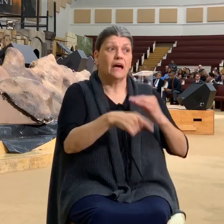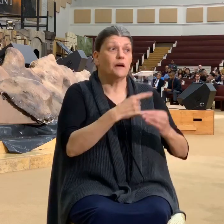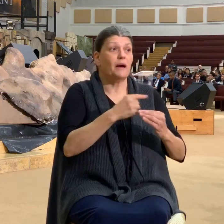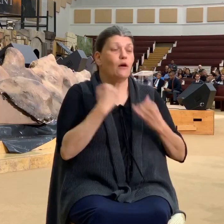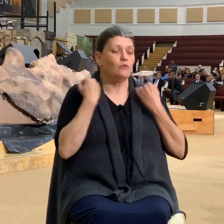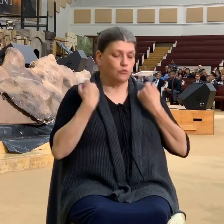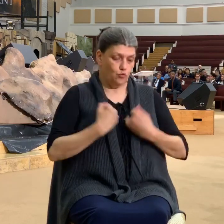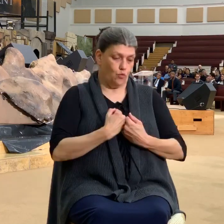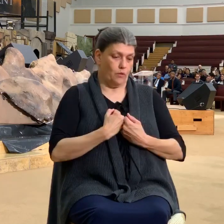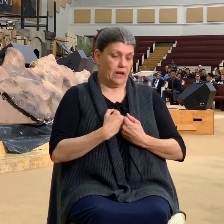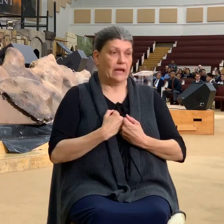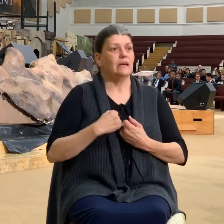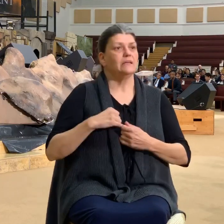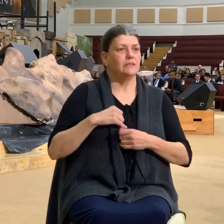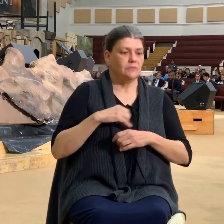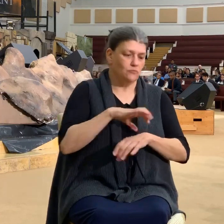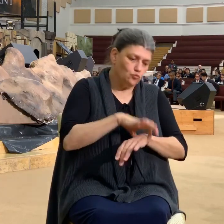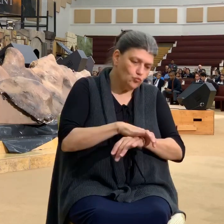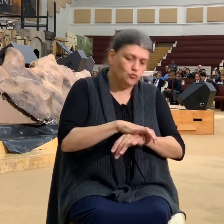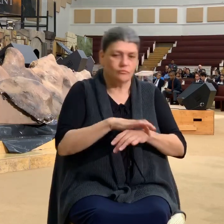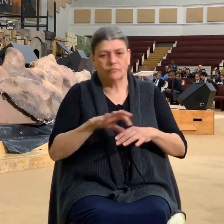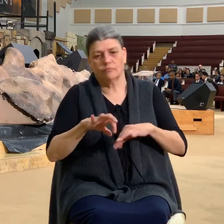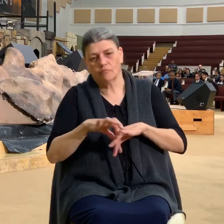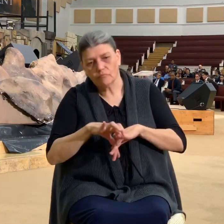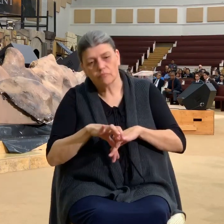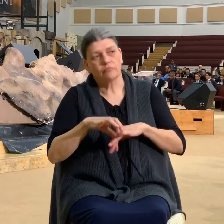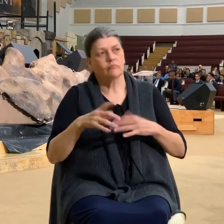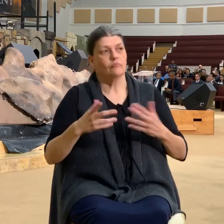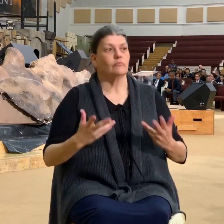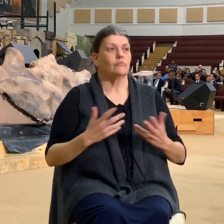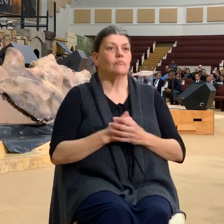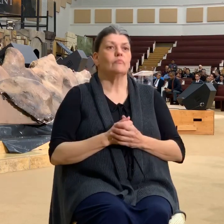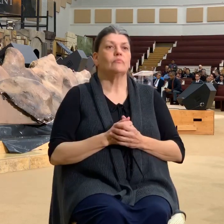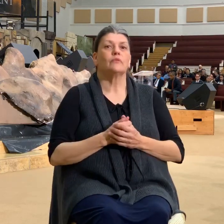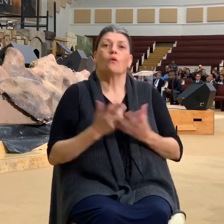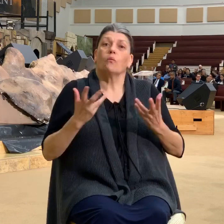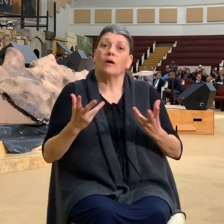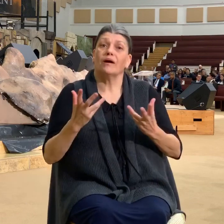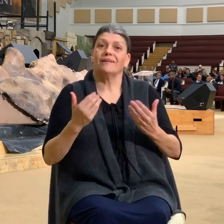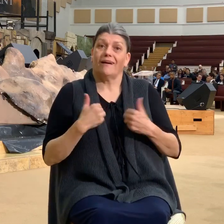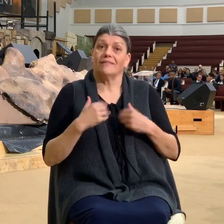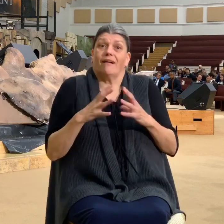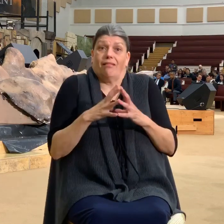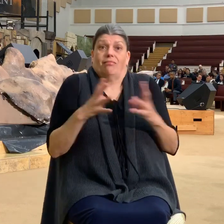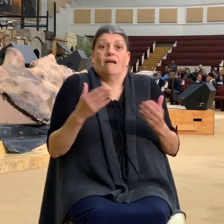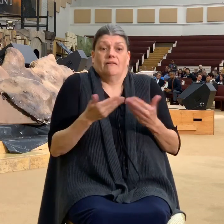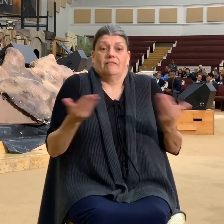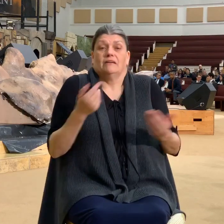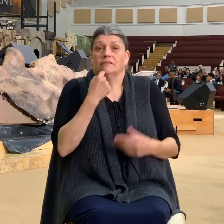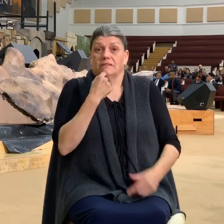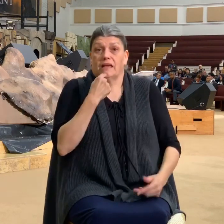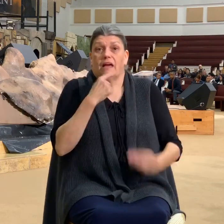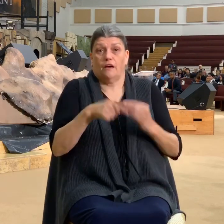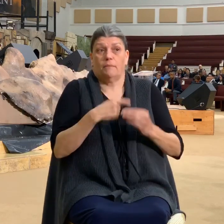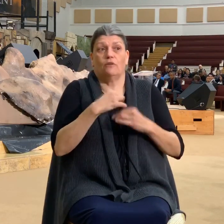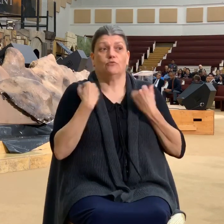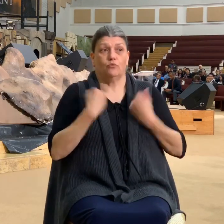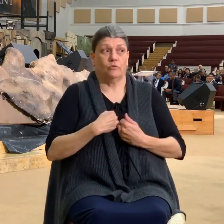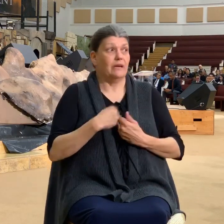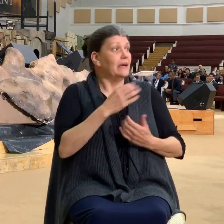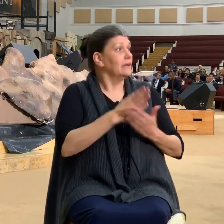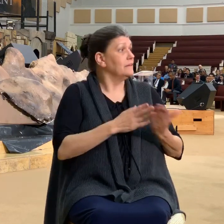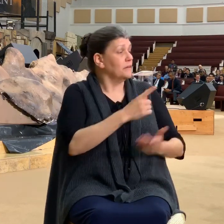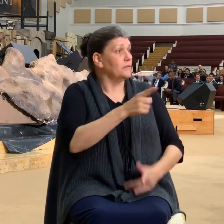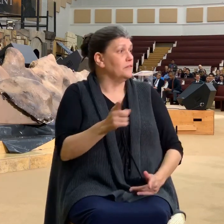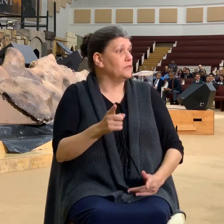about jewelry? Okay. Well, it has a lot to say. And some of you,